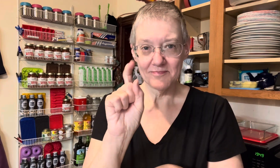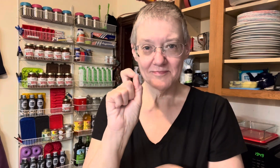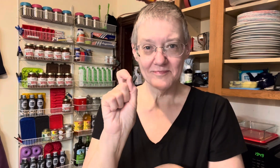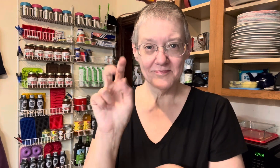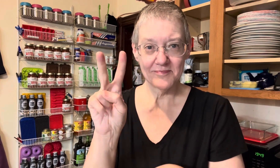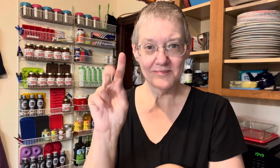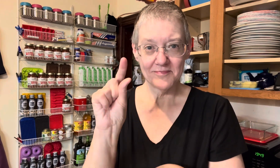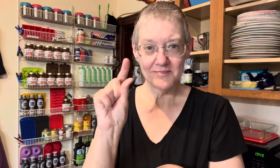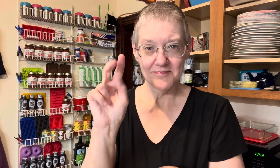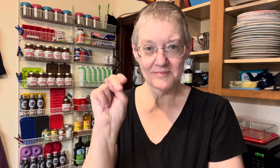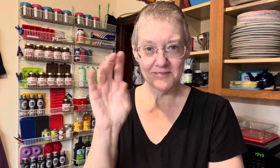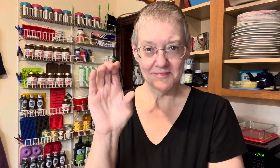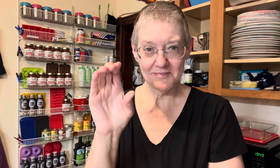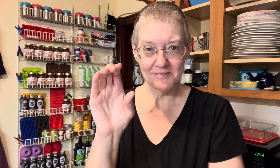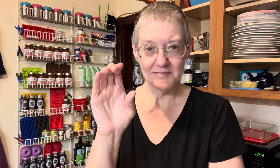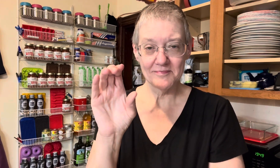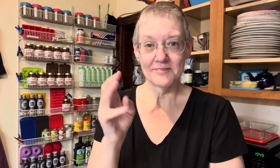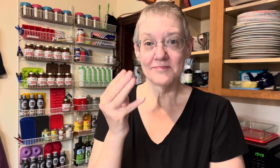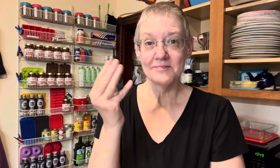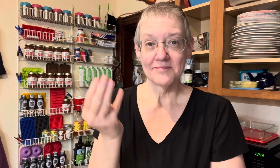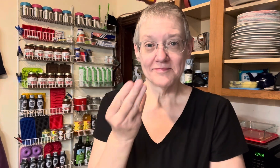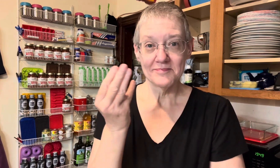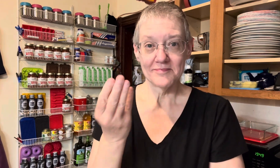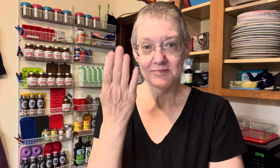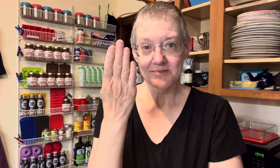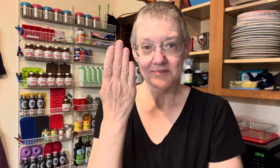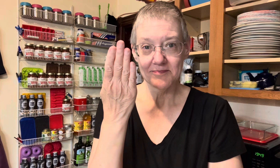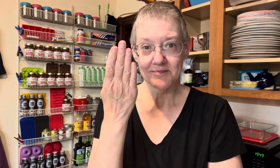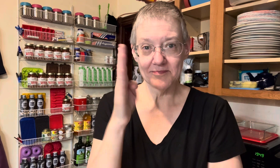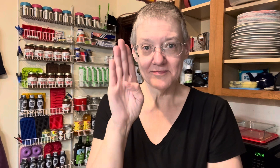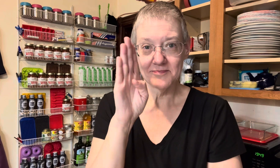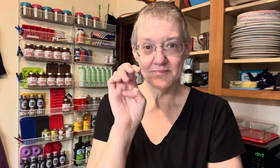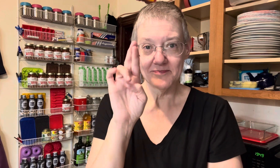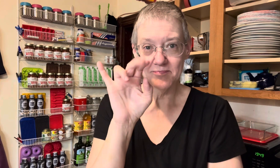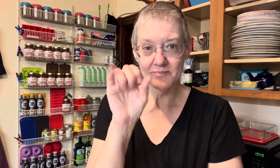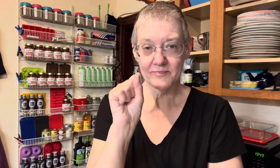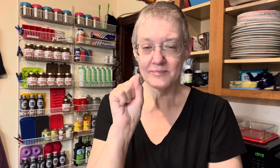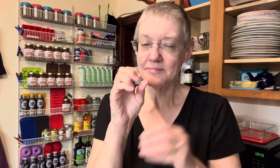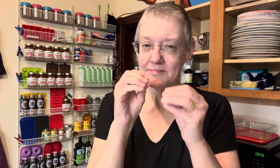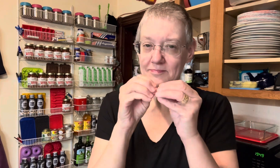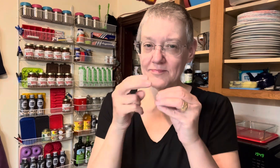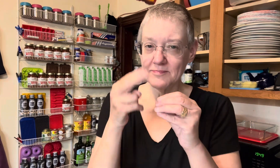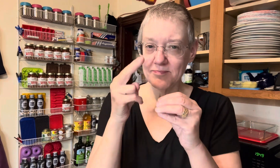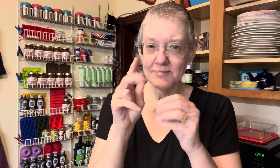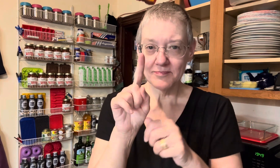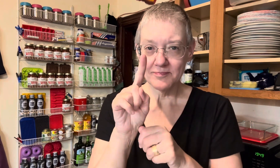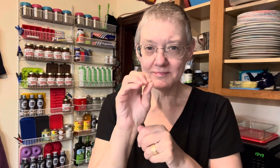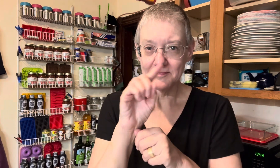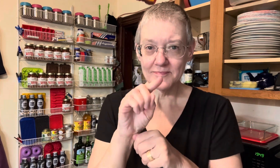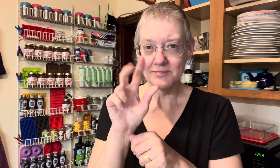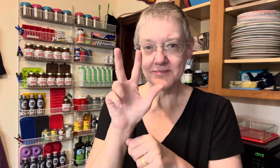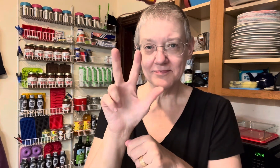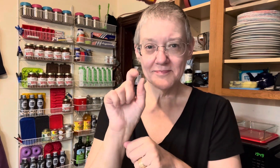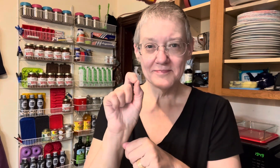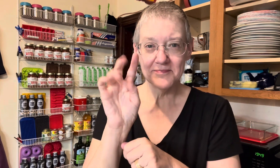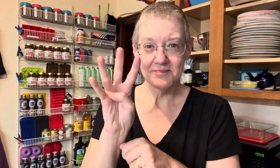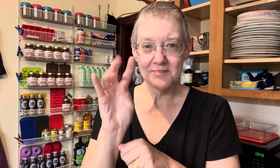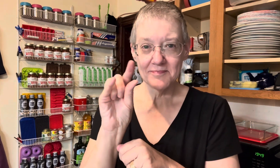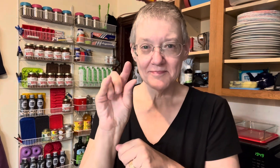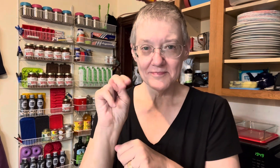which is 1.2 grams of net carbs for 1 ounce. Mondays, blueberries, which is the highest, 3.4